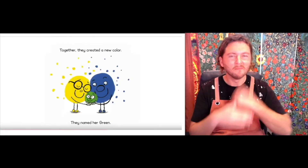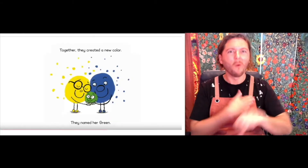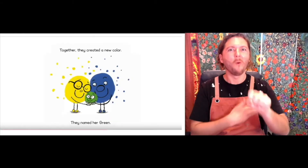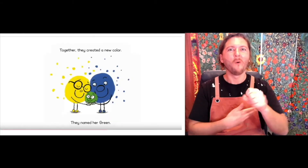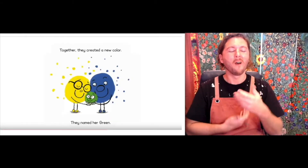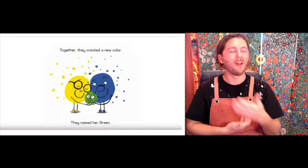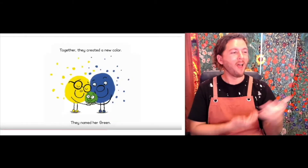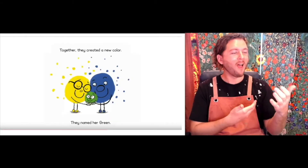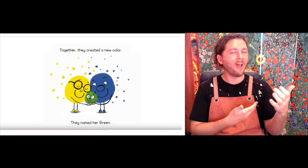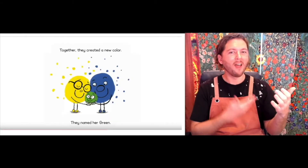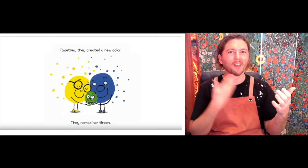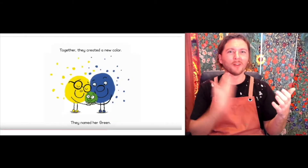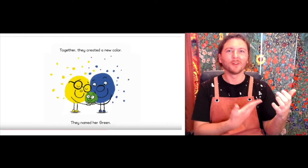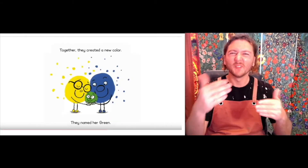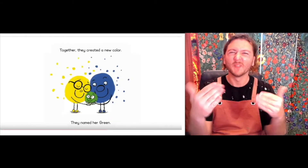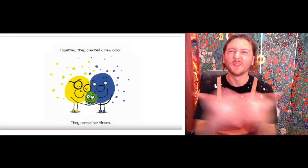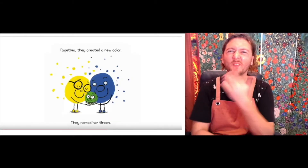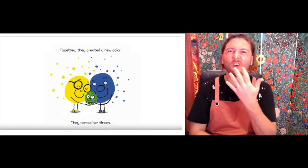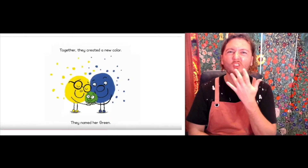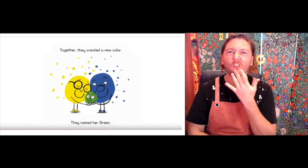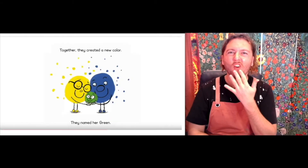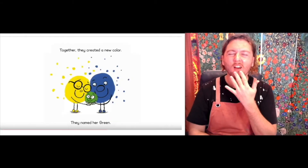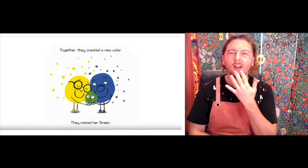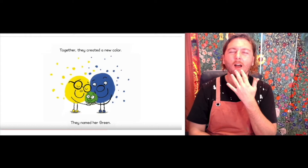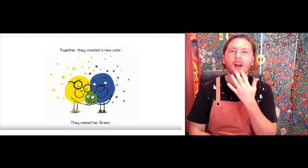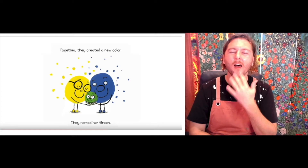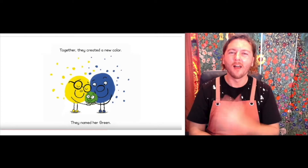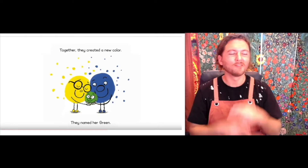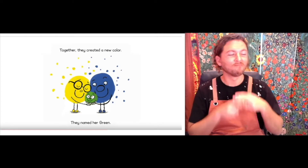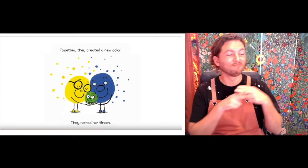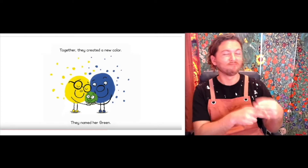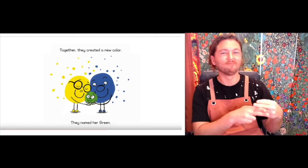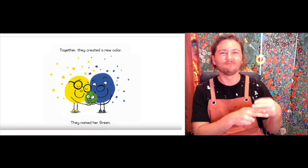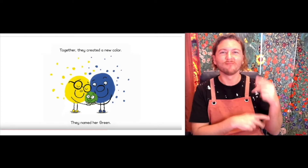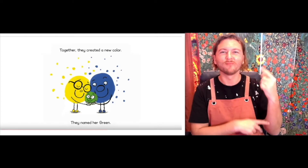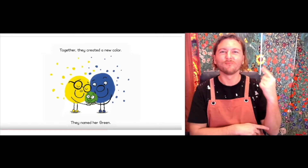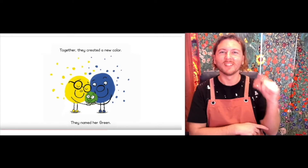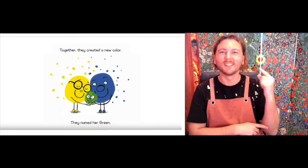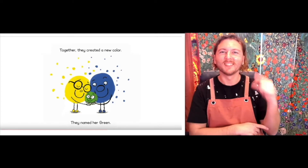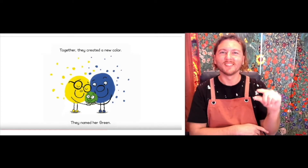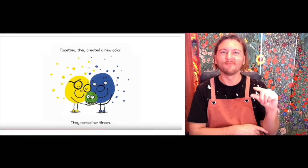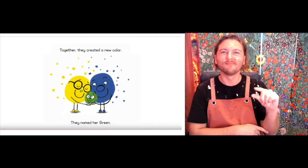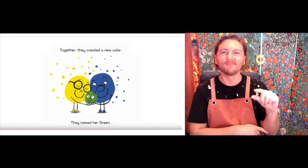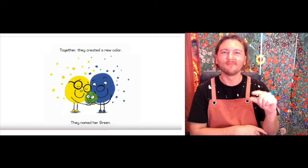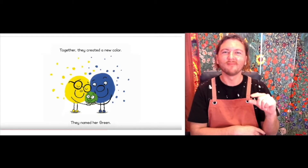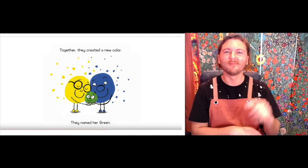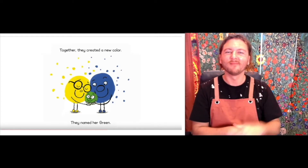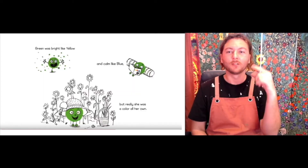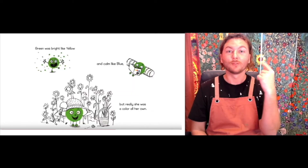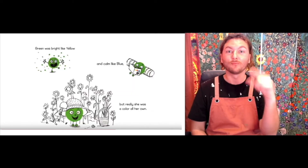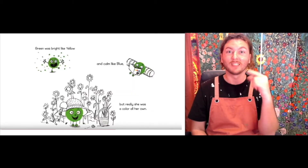next? Together, they created a brand new color, and they named that color green.